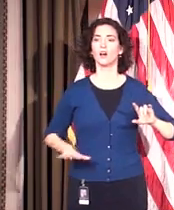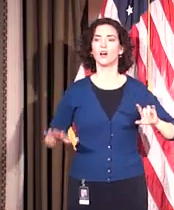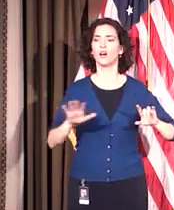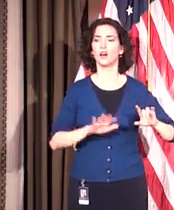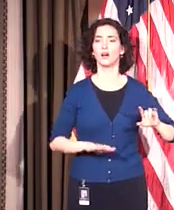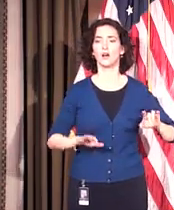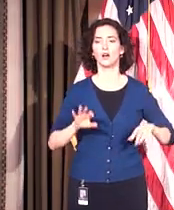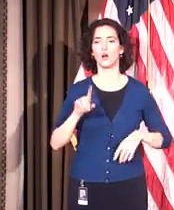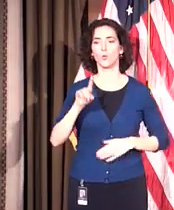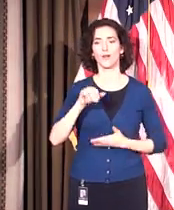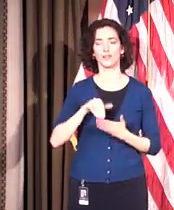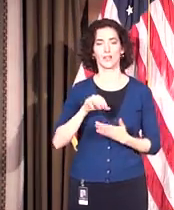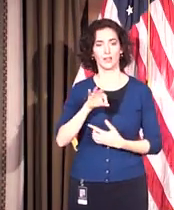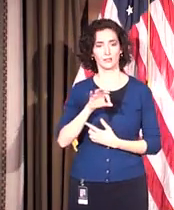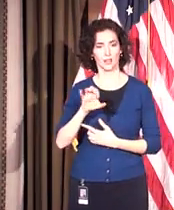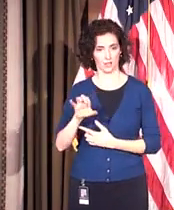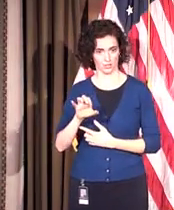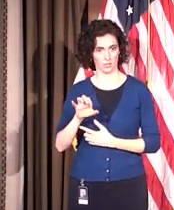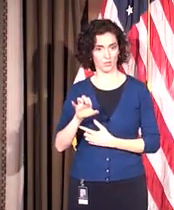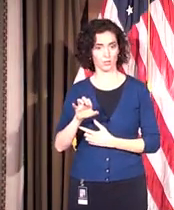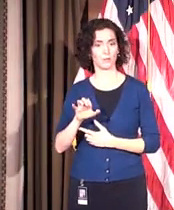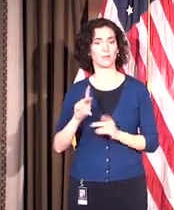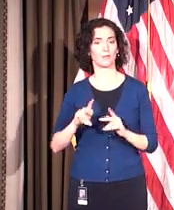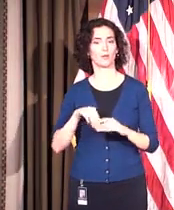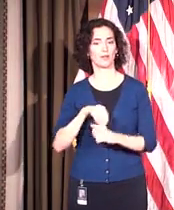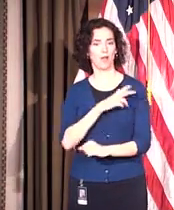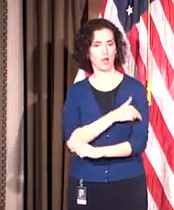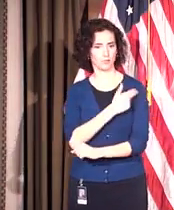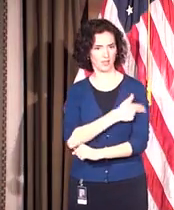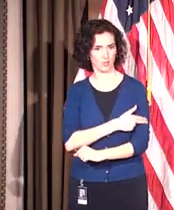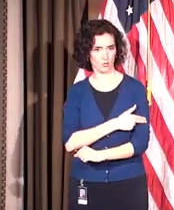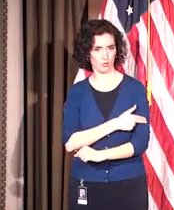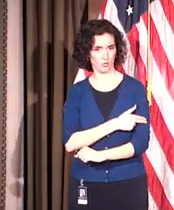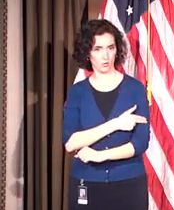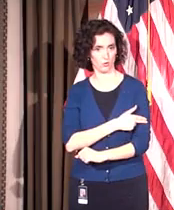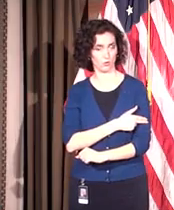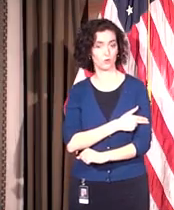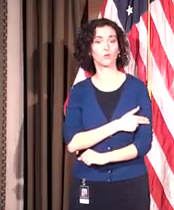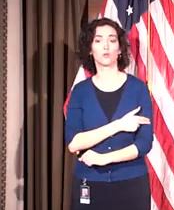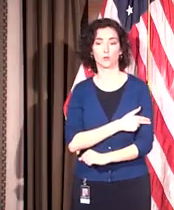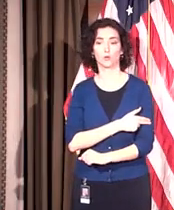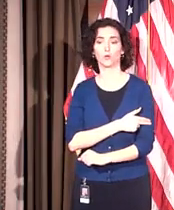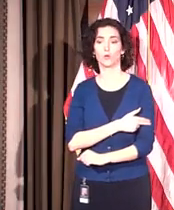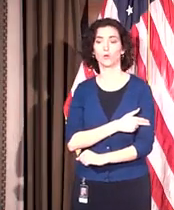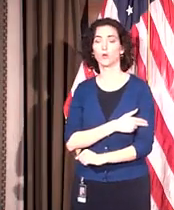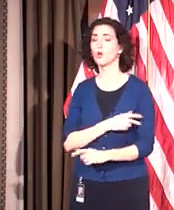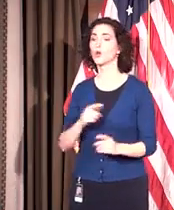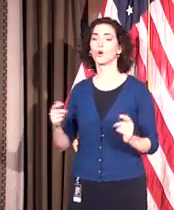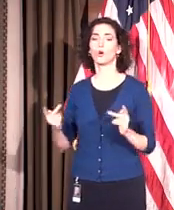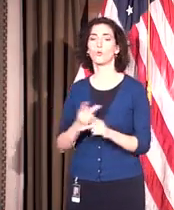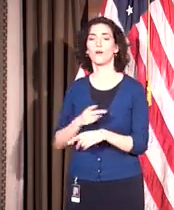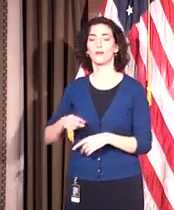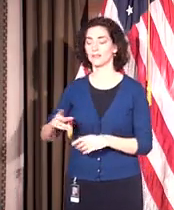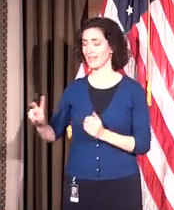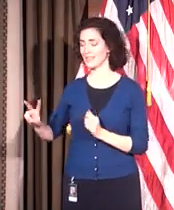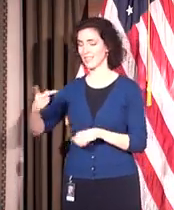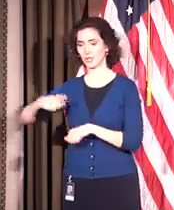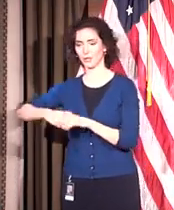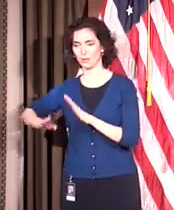1,900 were in the hospital. It was right at 1,600 at the peak after the second